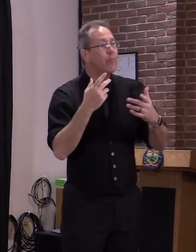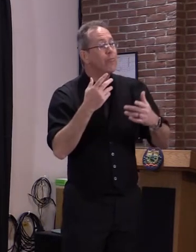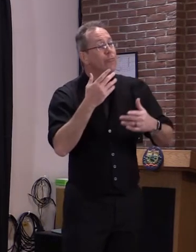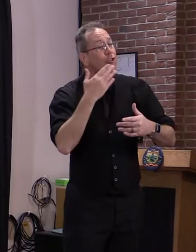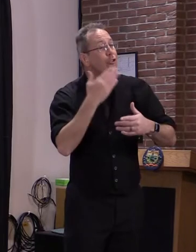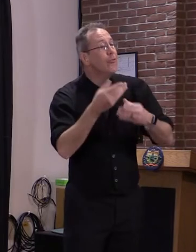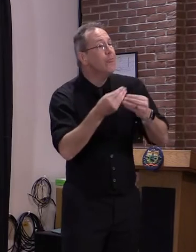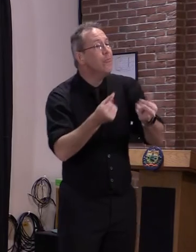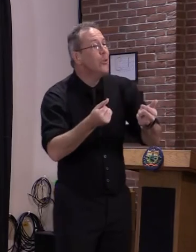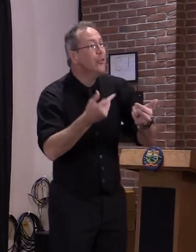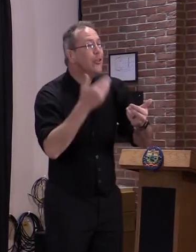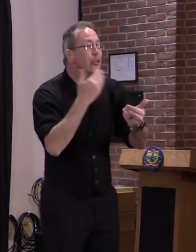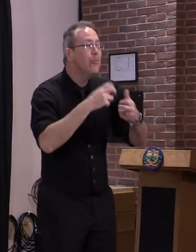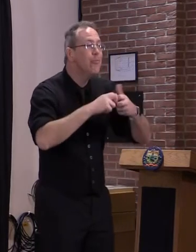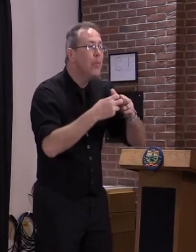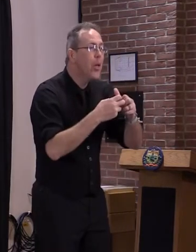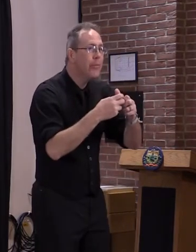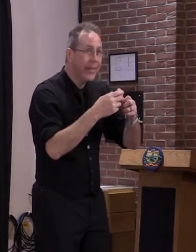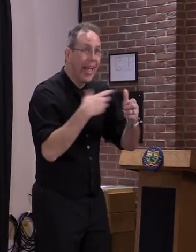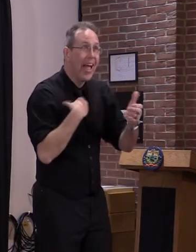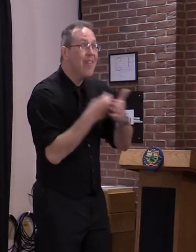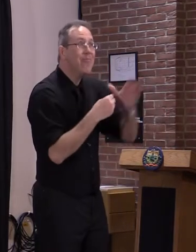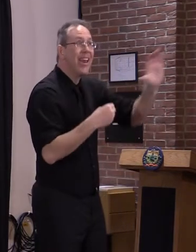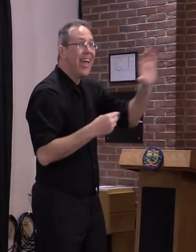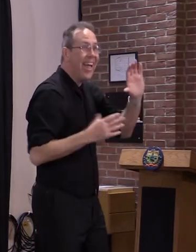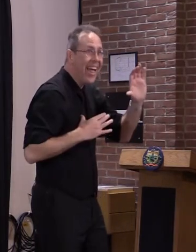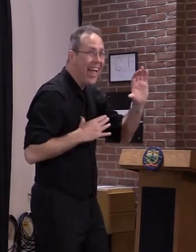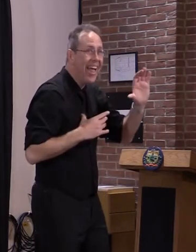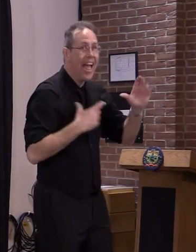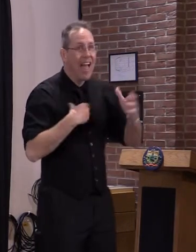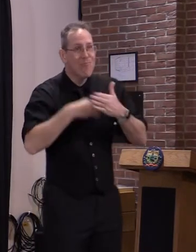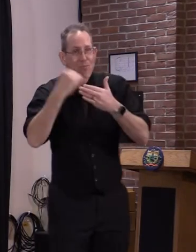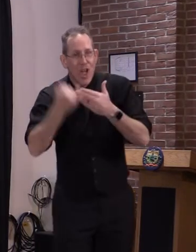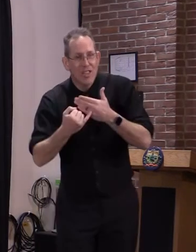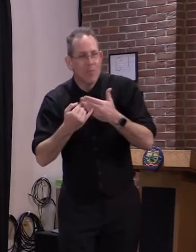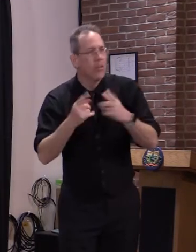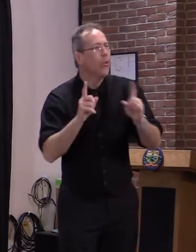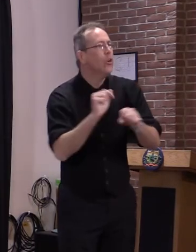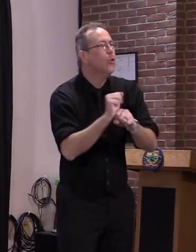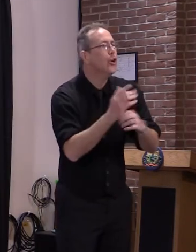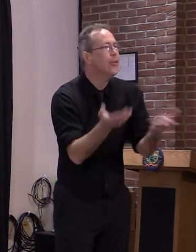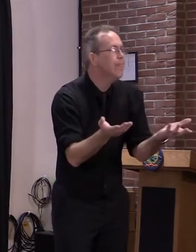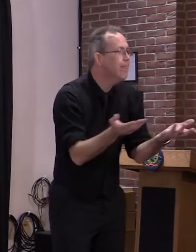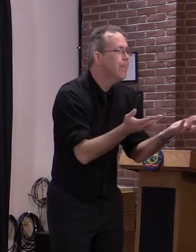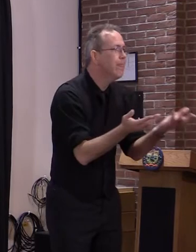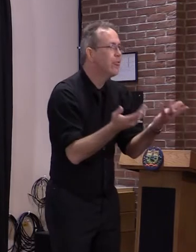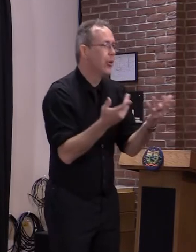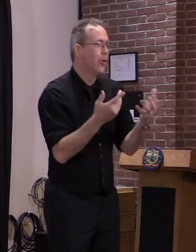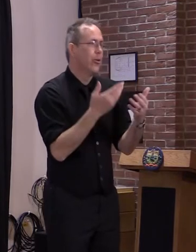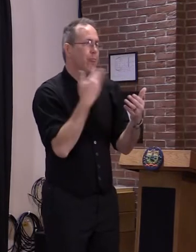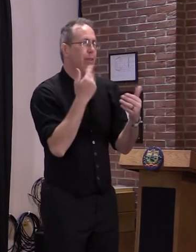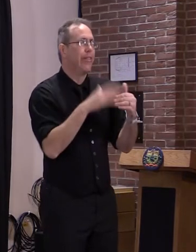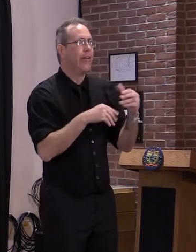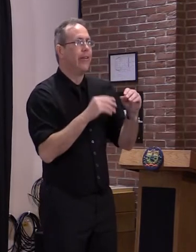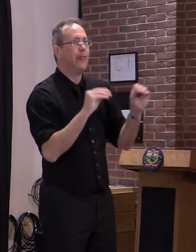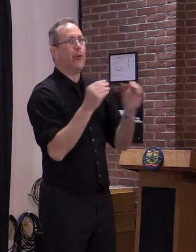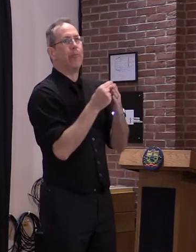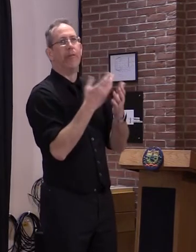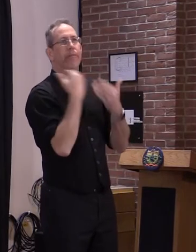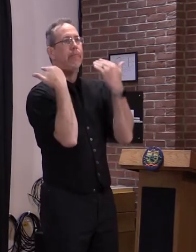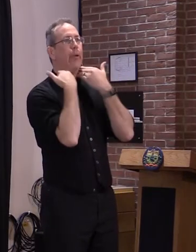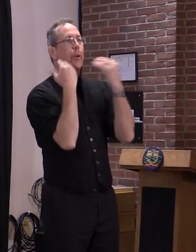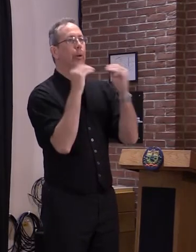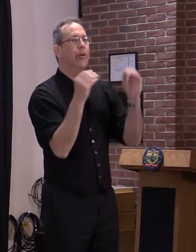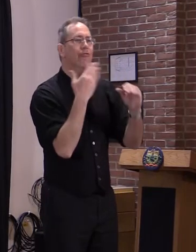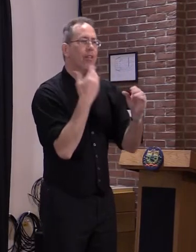enough money to do the projects in the first place. So again, this is going to be challenging, but we'll work our way through